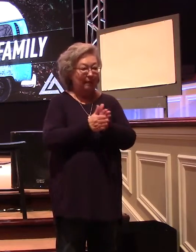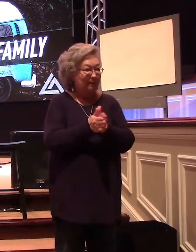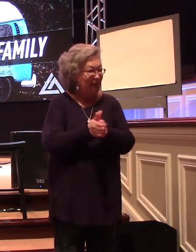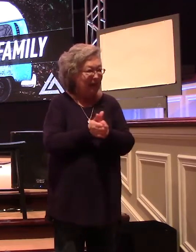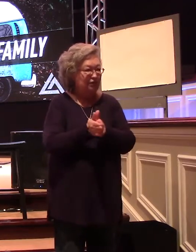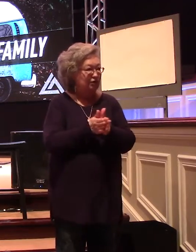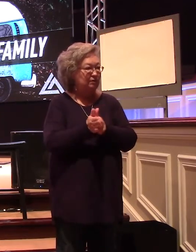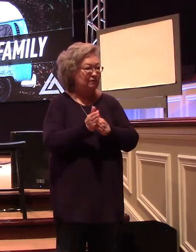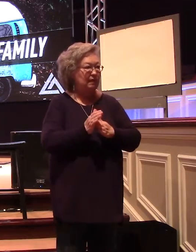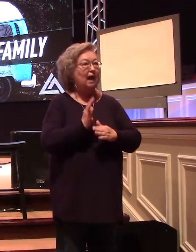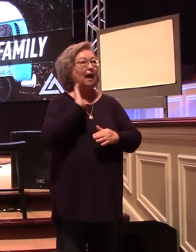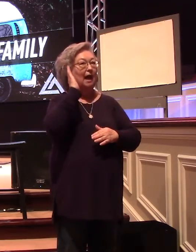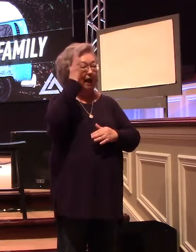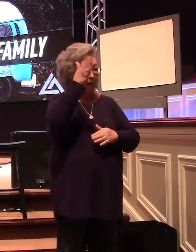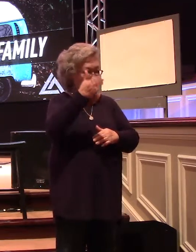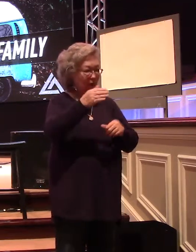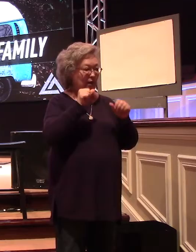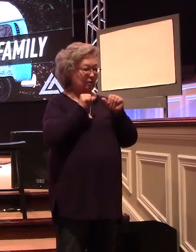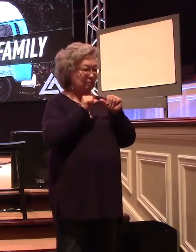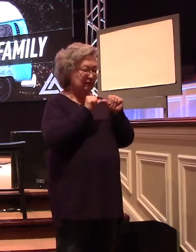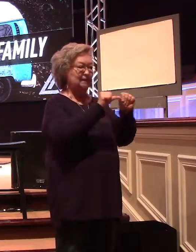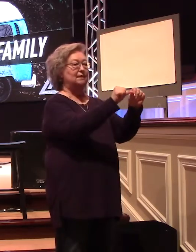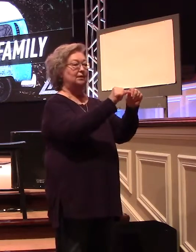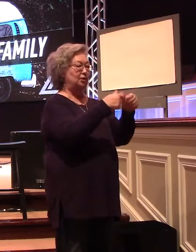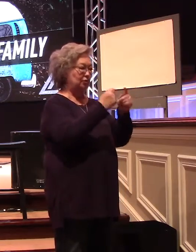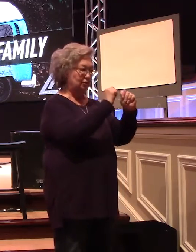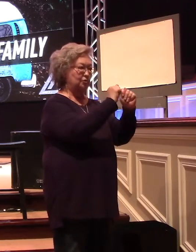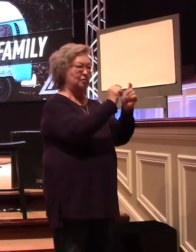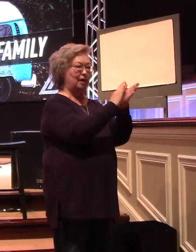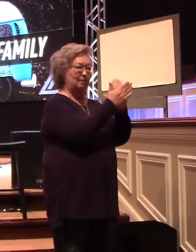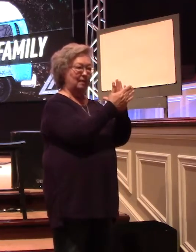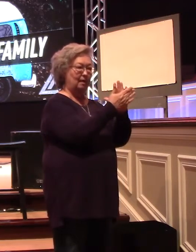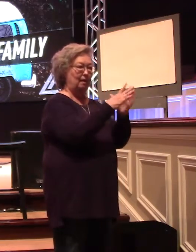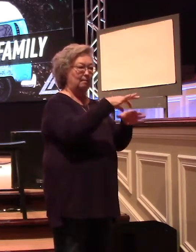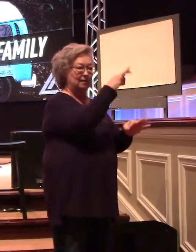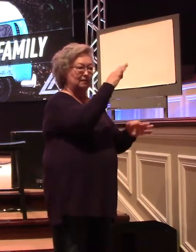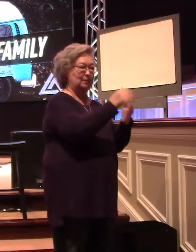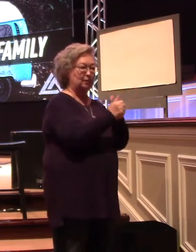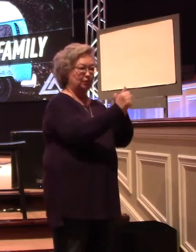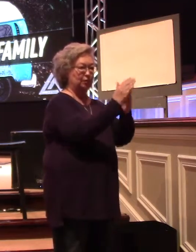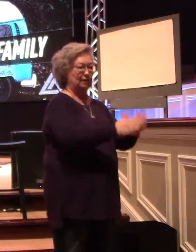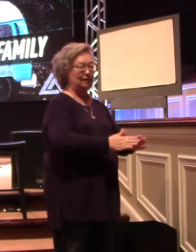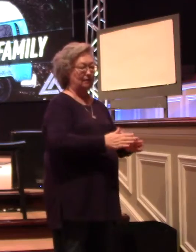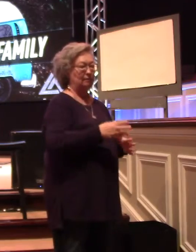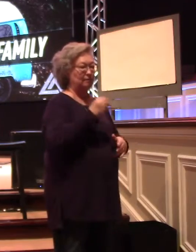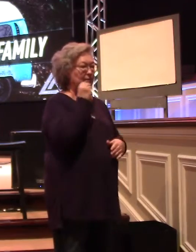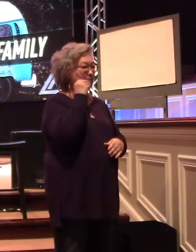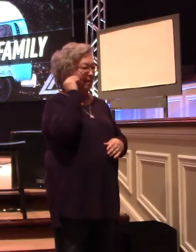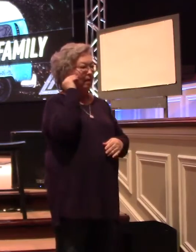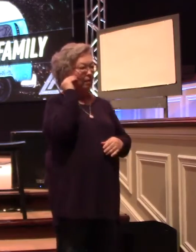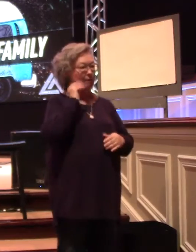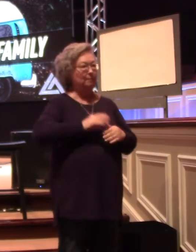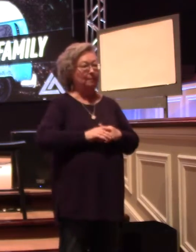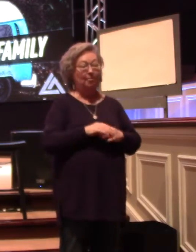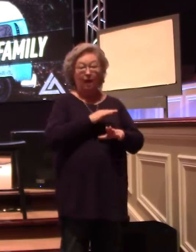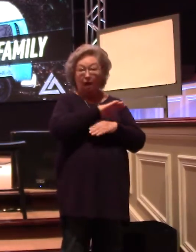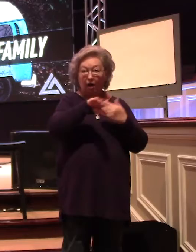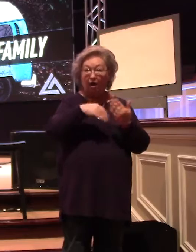to be the spiritual leader of my home. I can do that. And so can every one of you. And